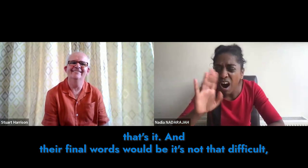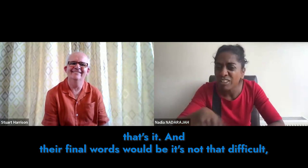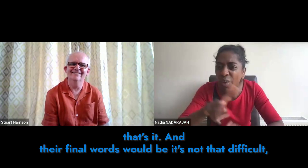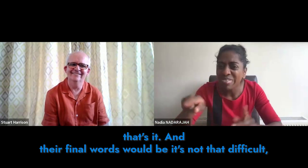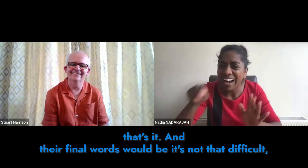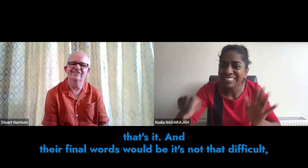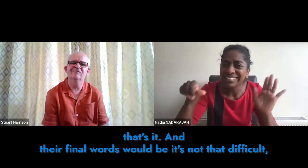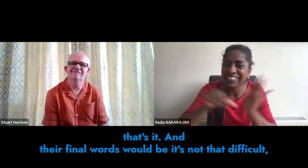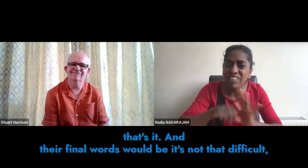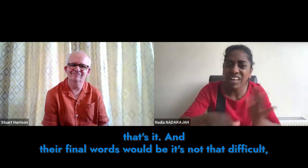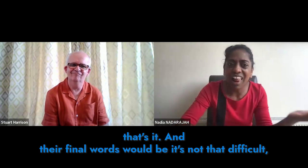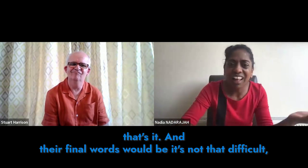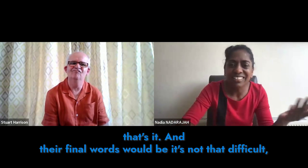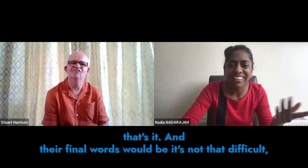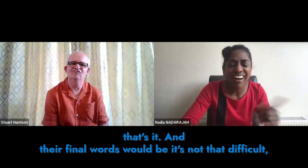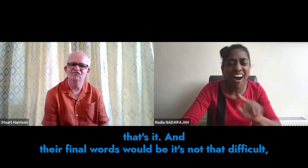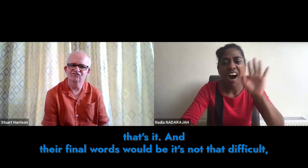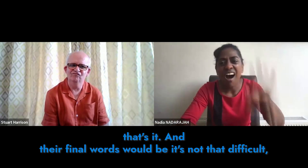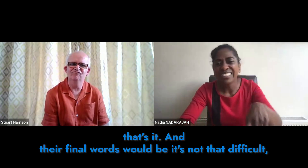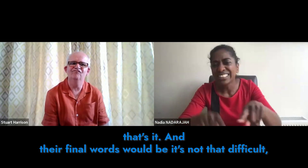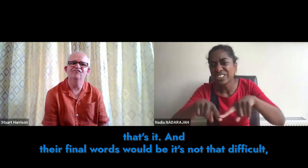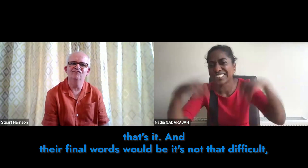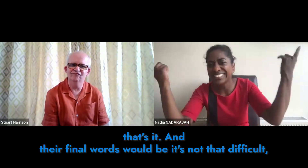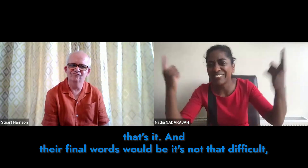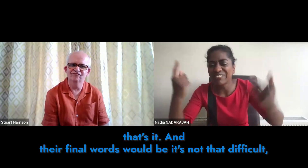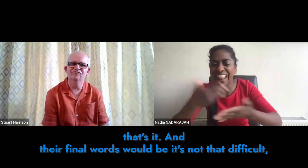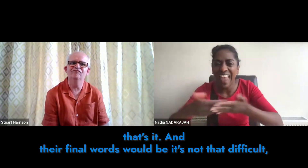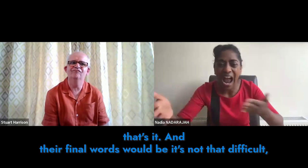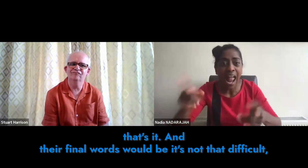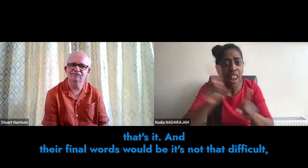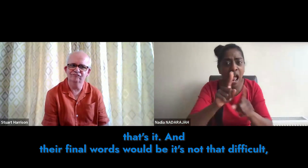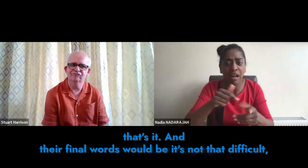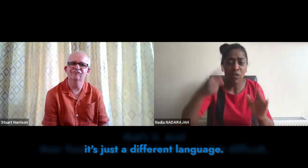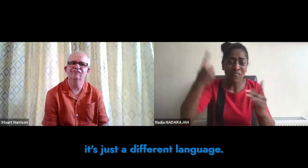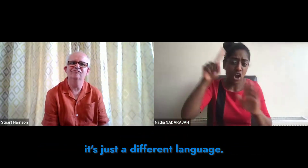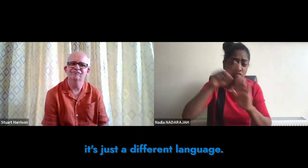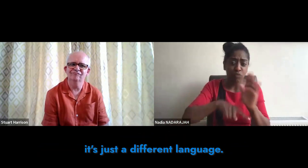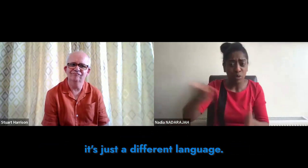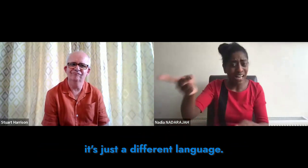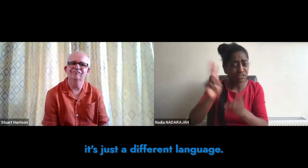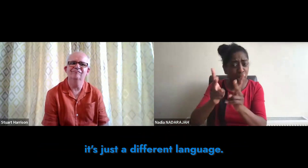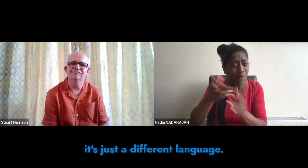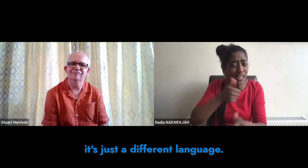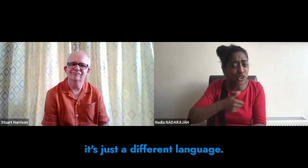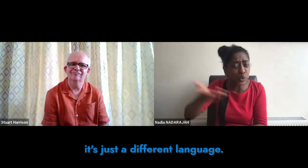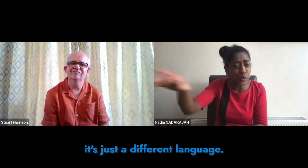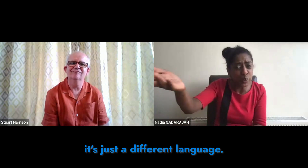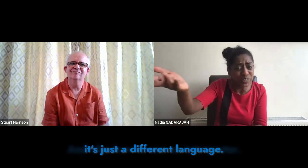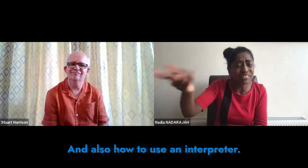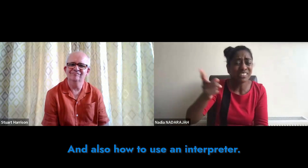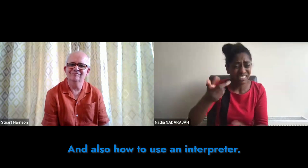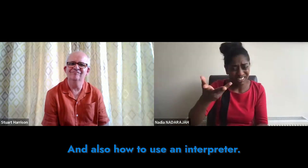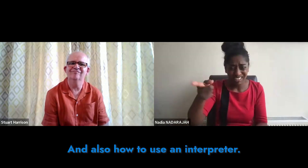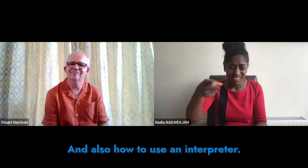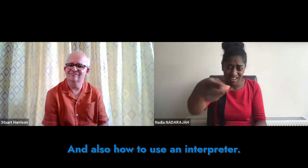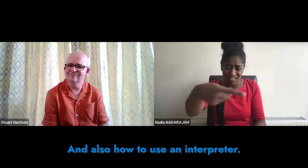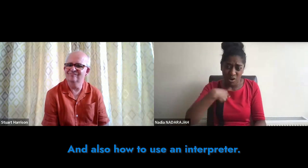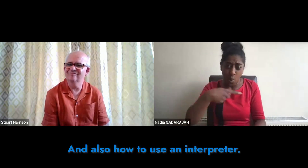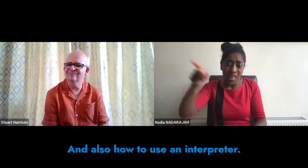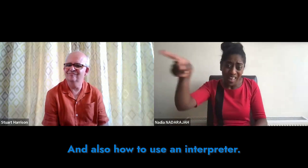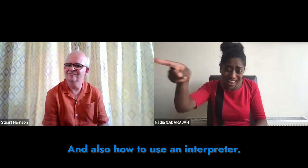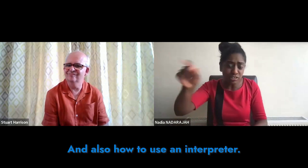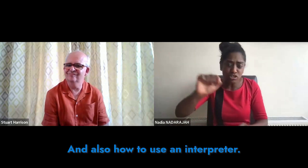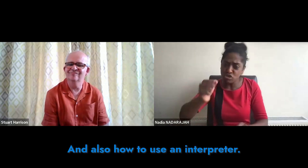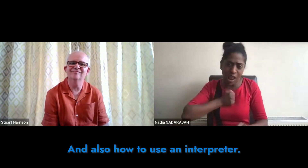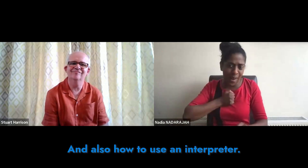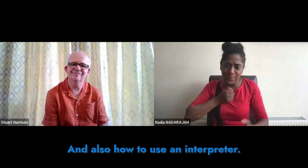it. And their final words would be, it's not that difficult. It's just a different language. And also